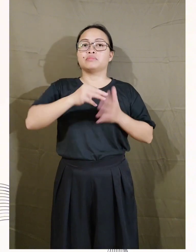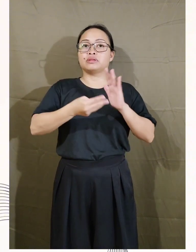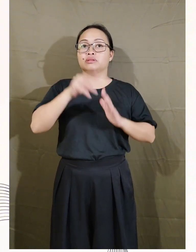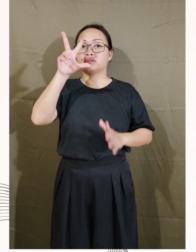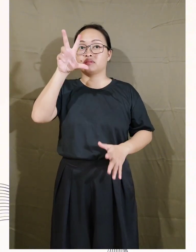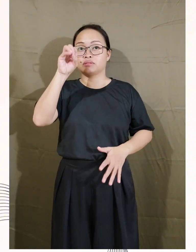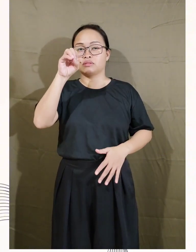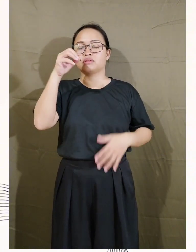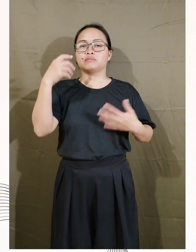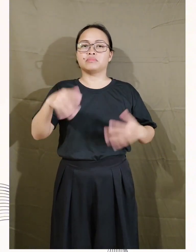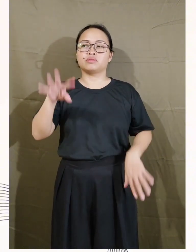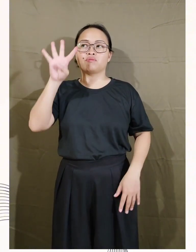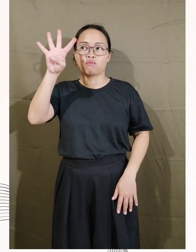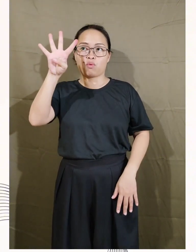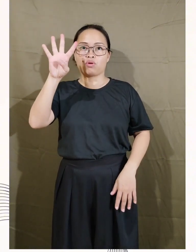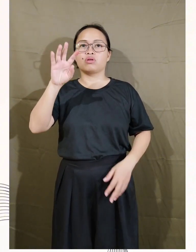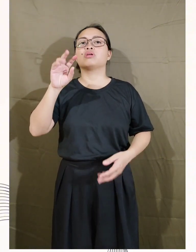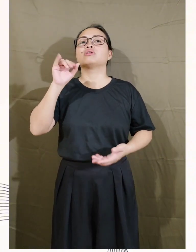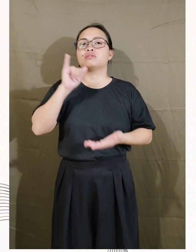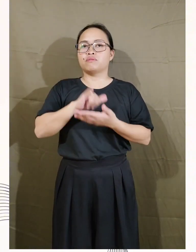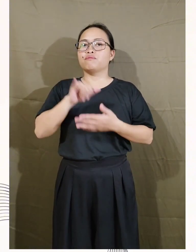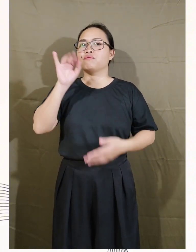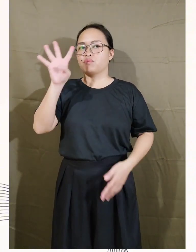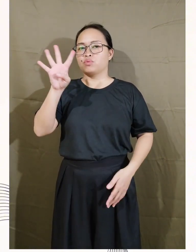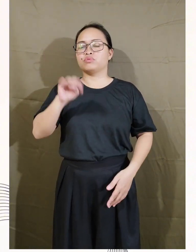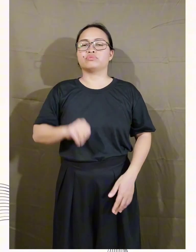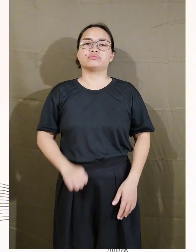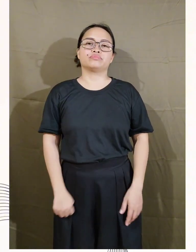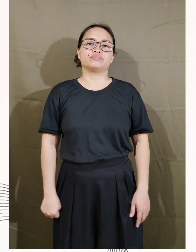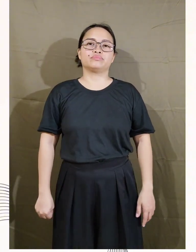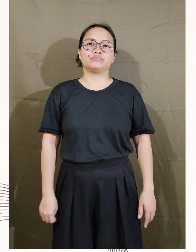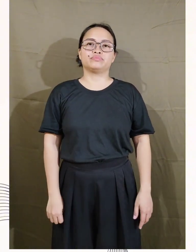and the value of 4 is 4.